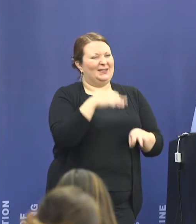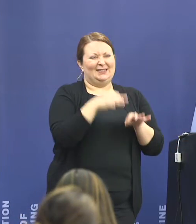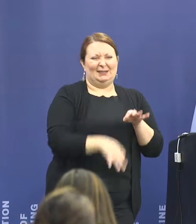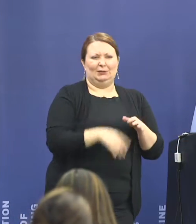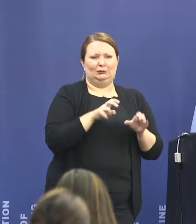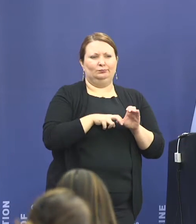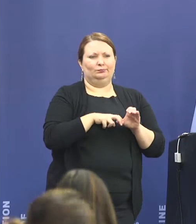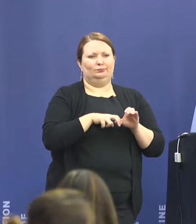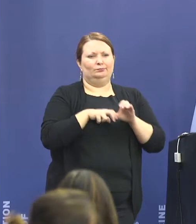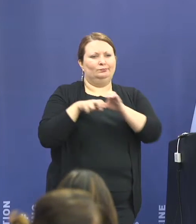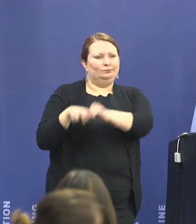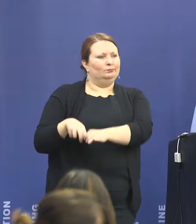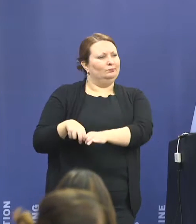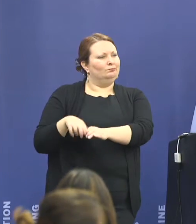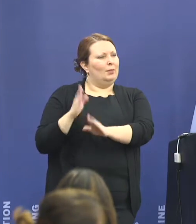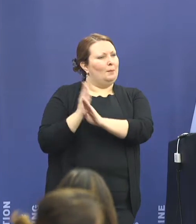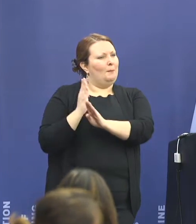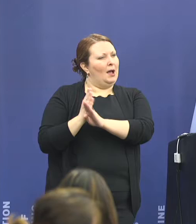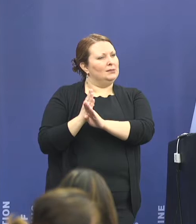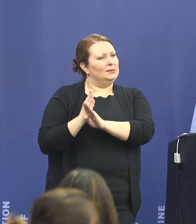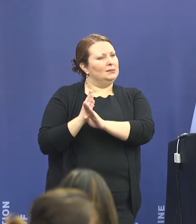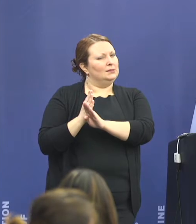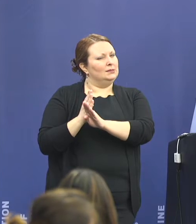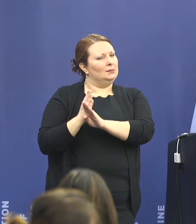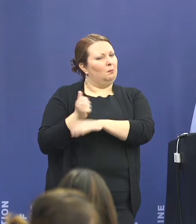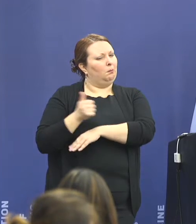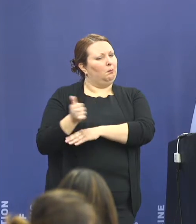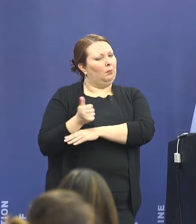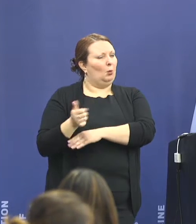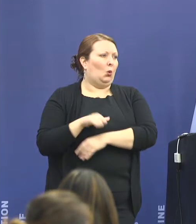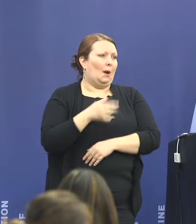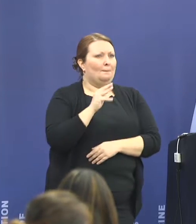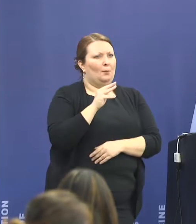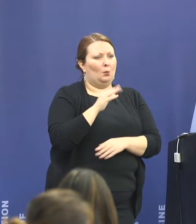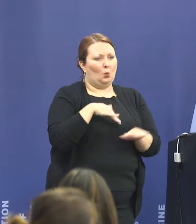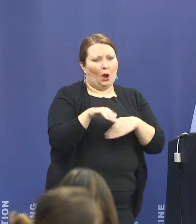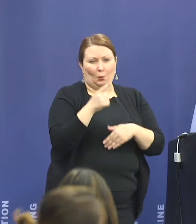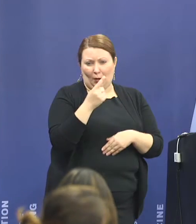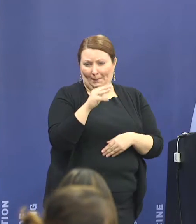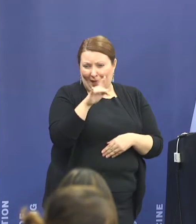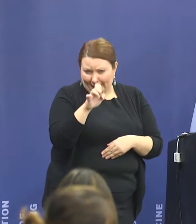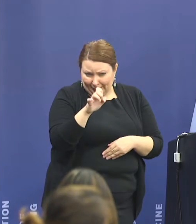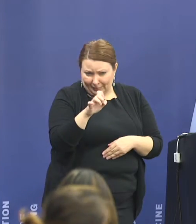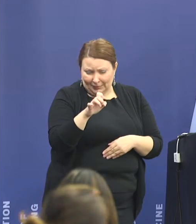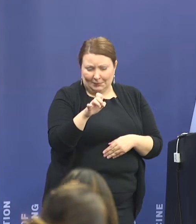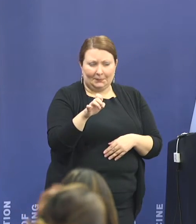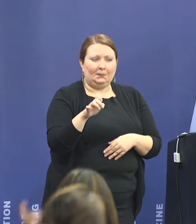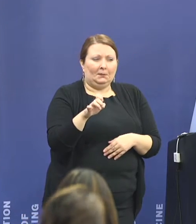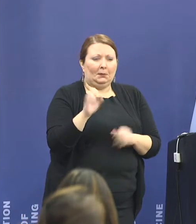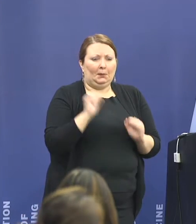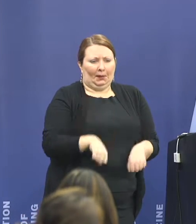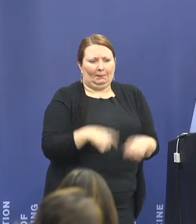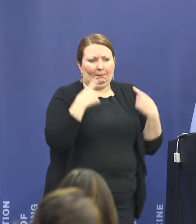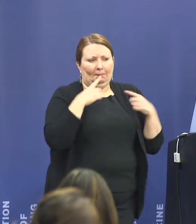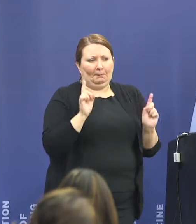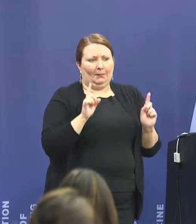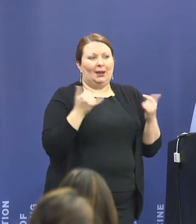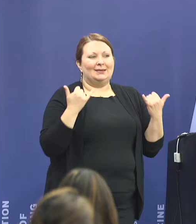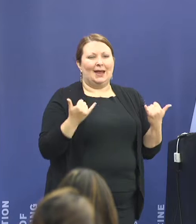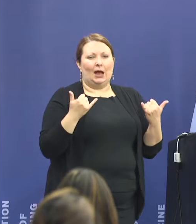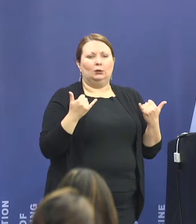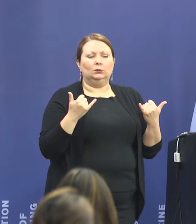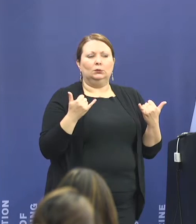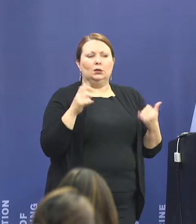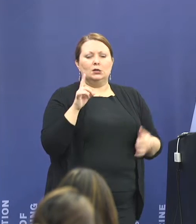over to West Campus. Just get on a shuttle, take a mile walk. You can do it. So now it's my privilege to introduce Dr. Nancy